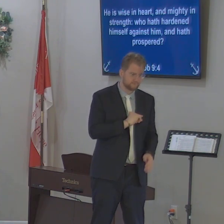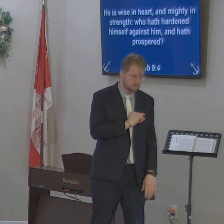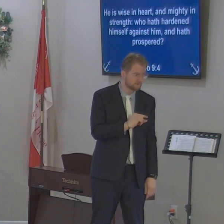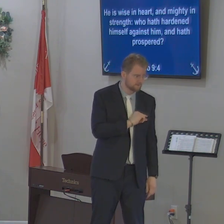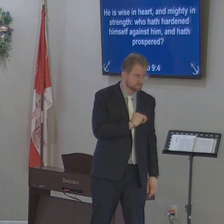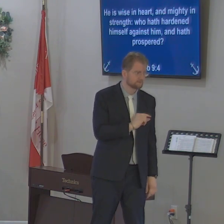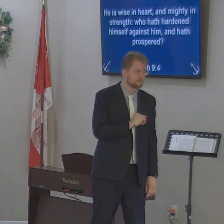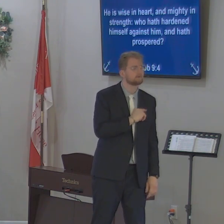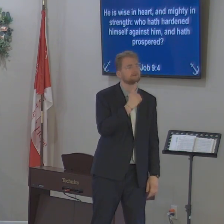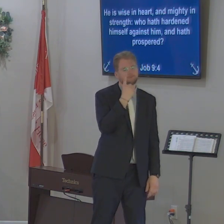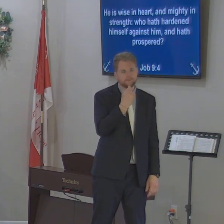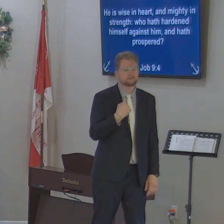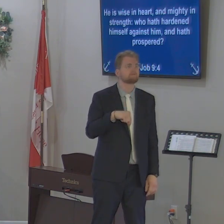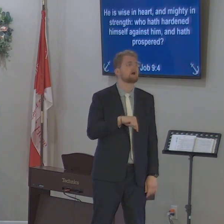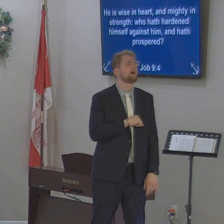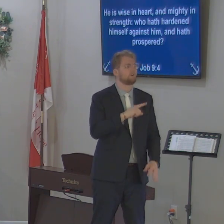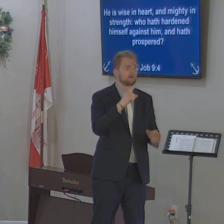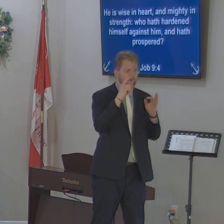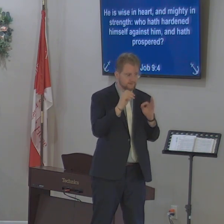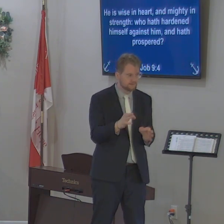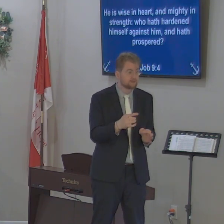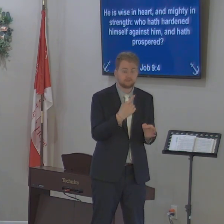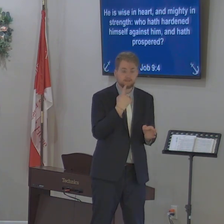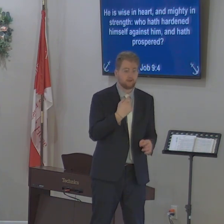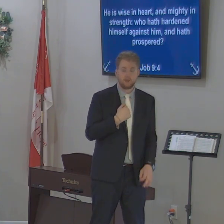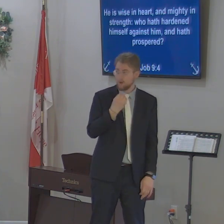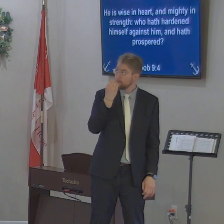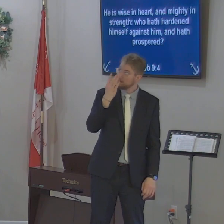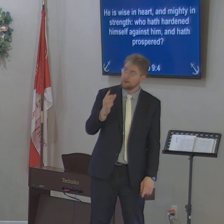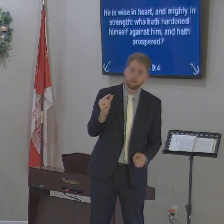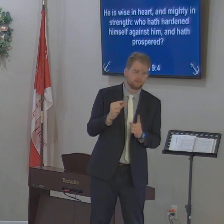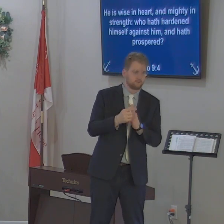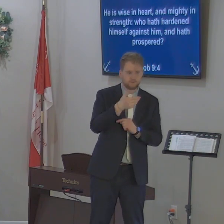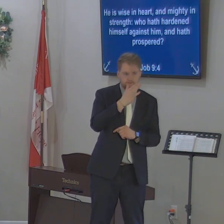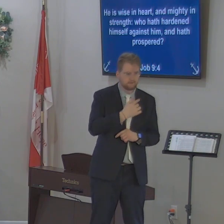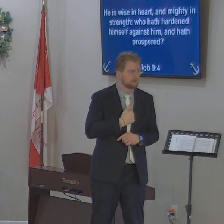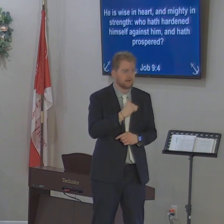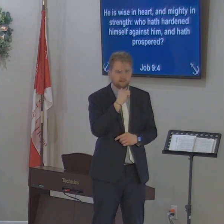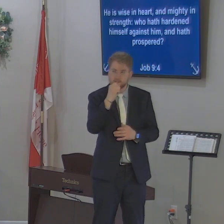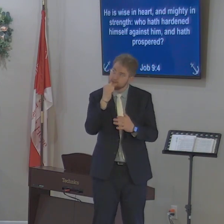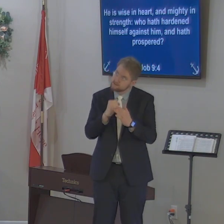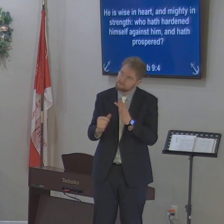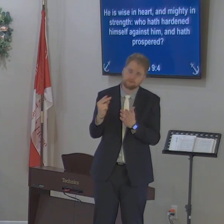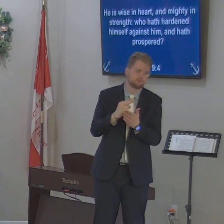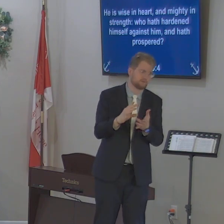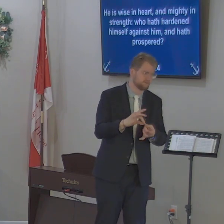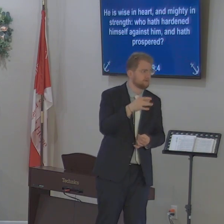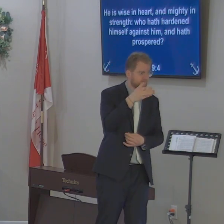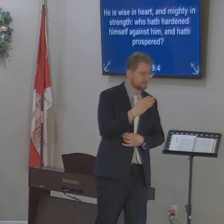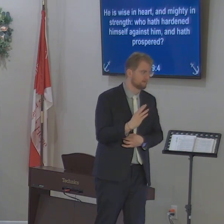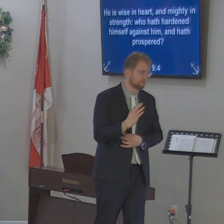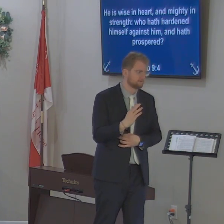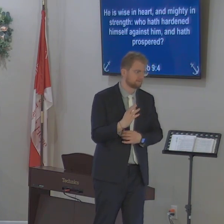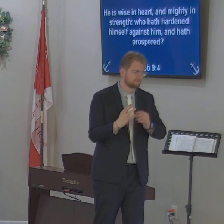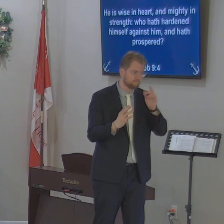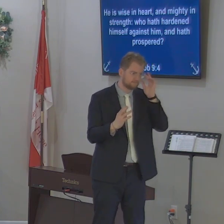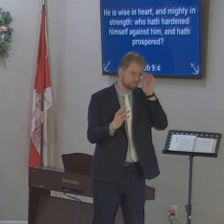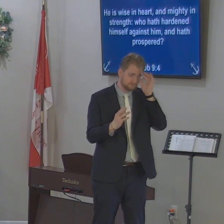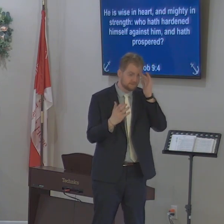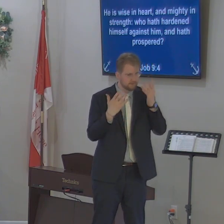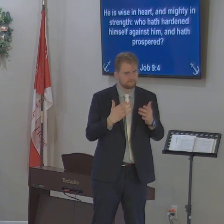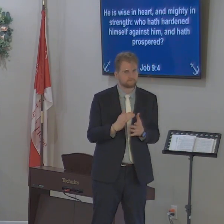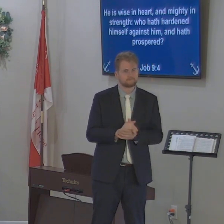It's because of our decision to say, I don't care about the Word of God and I'm not going to yield to the Holy Spirit of God.